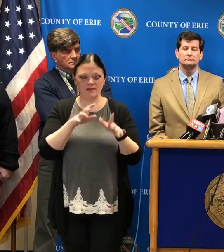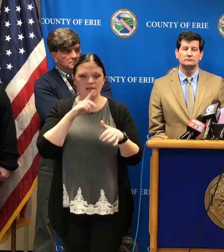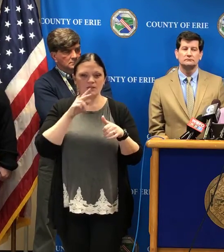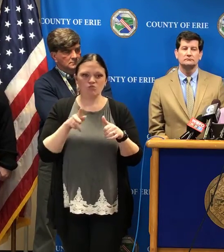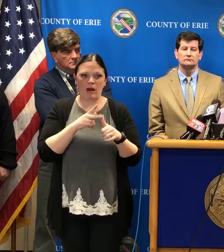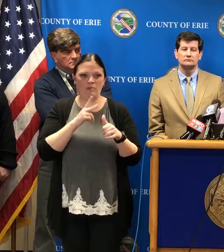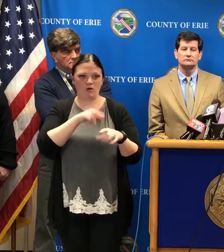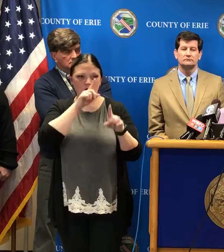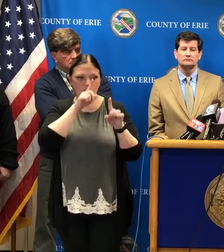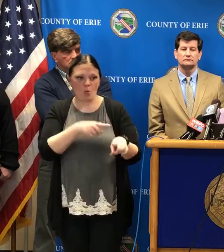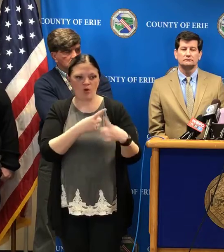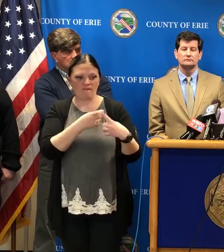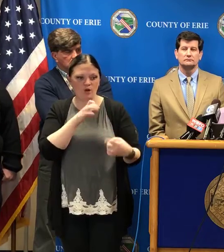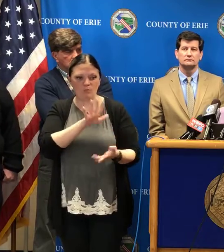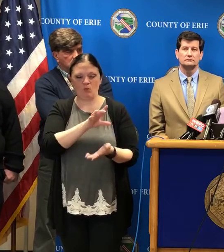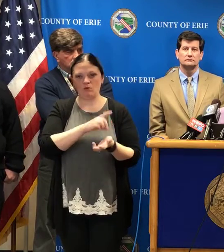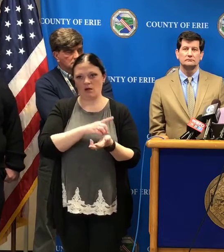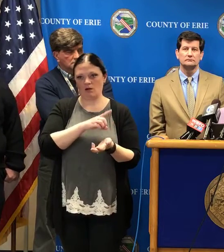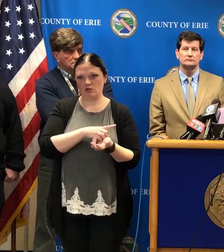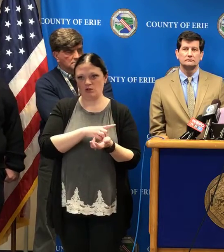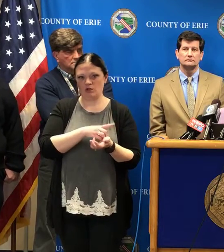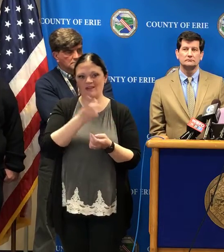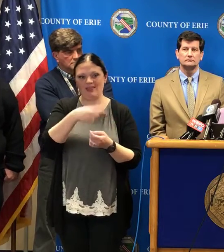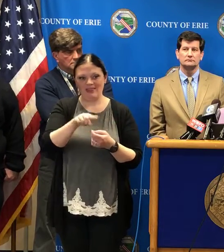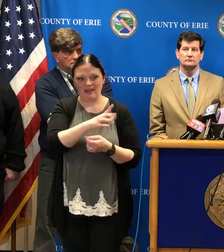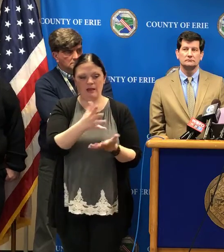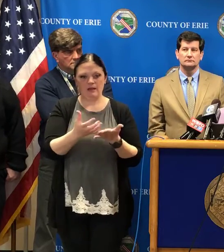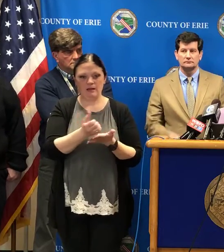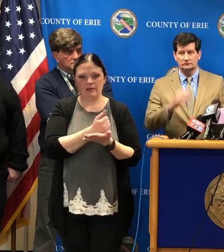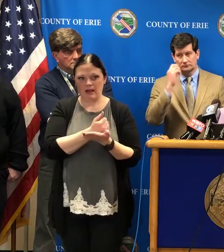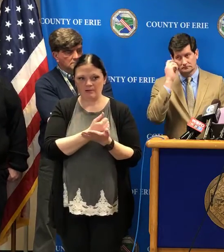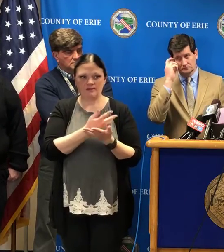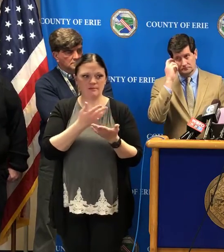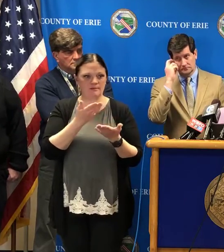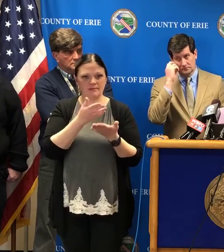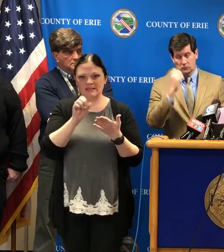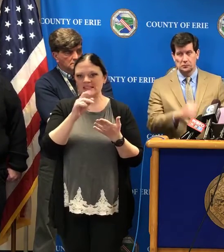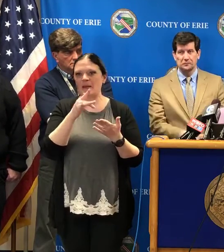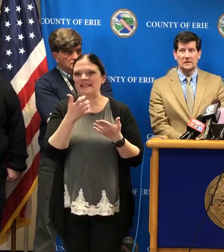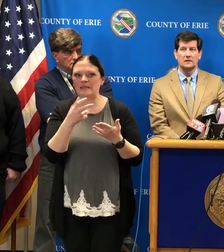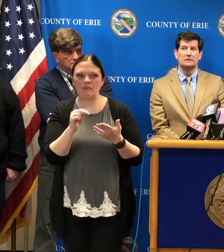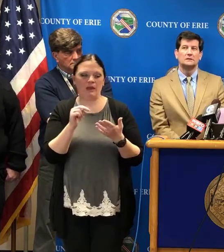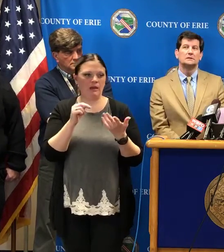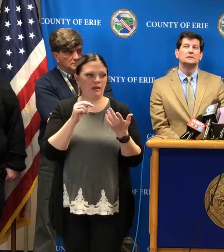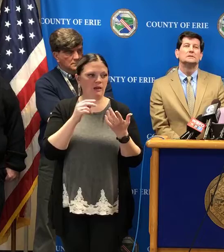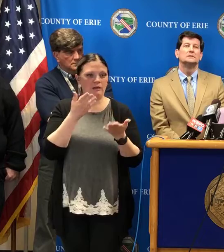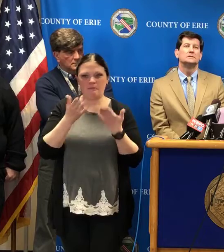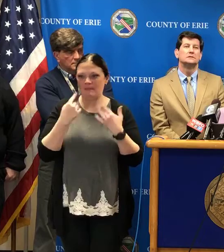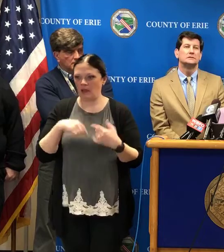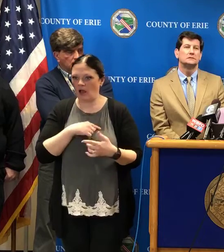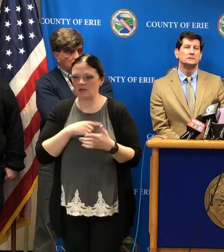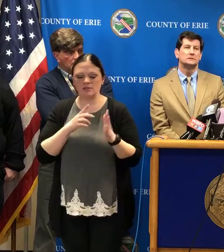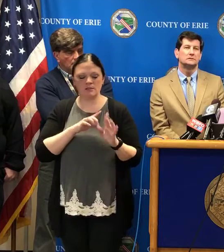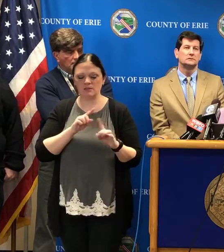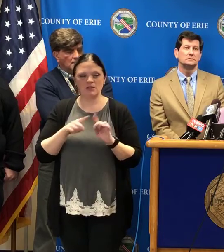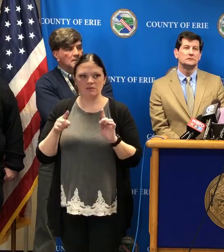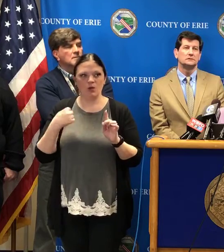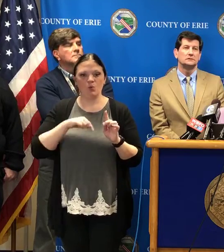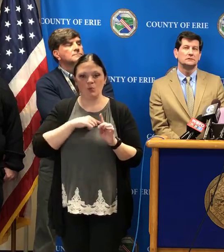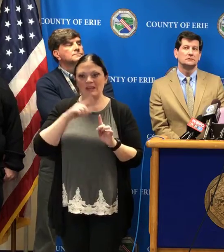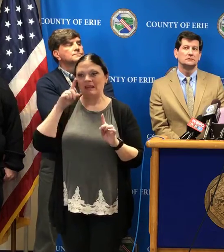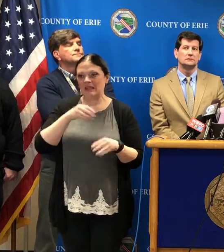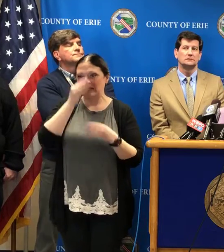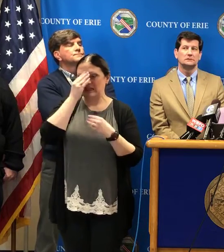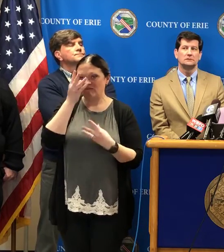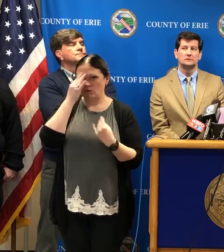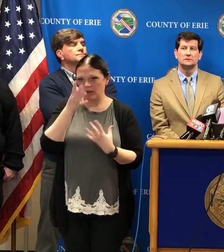primarily ordered by the healthcare provider, and they may collect the specimen. They may need us to help collect the specimen, but we need